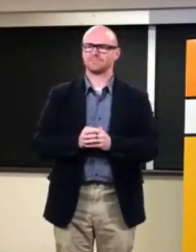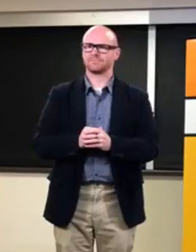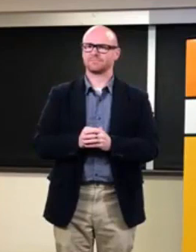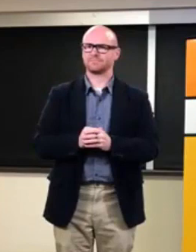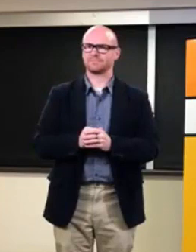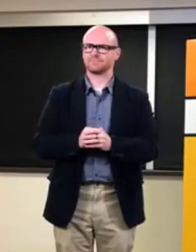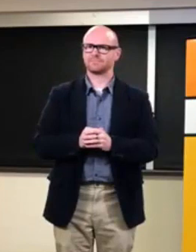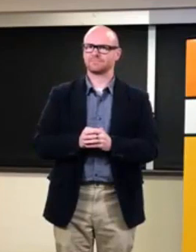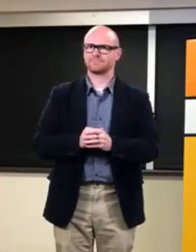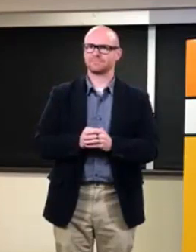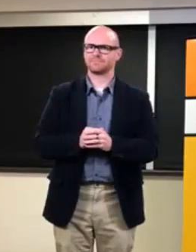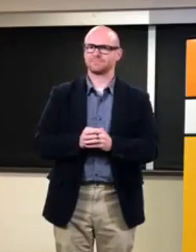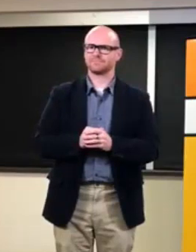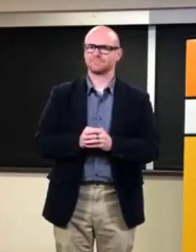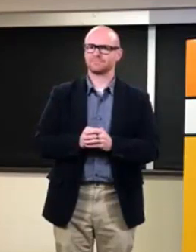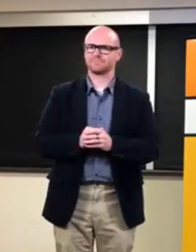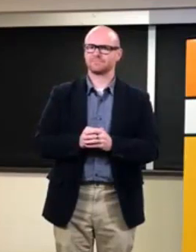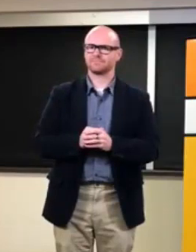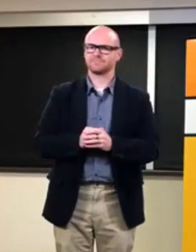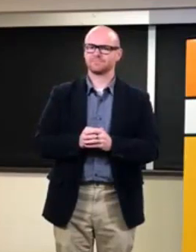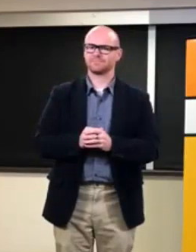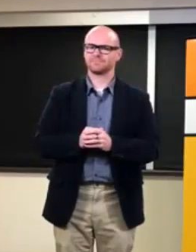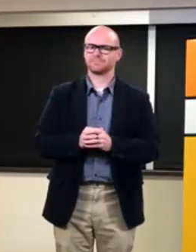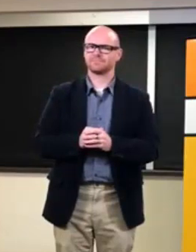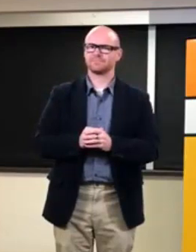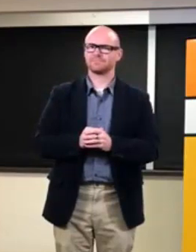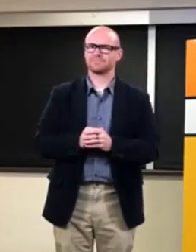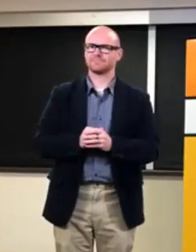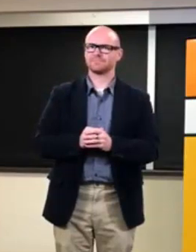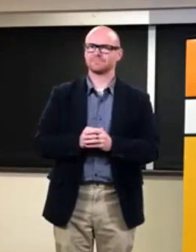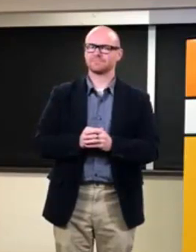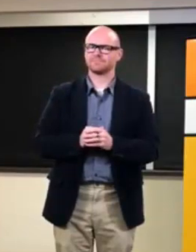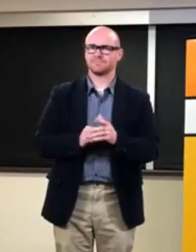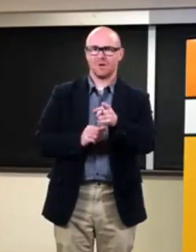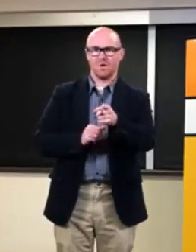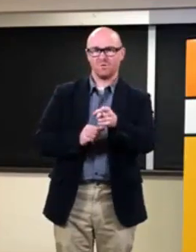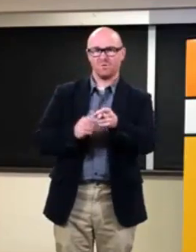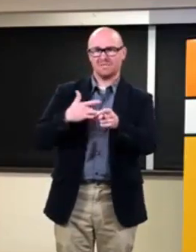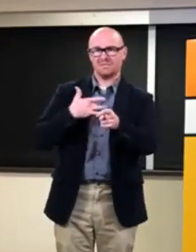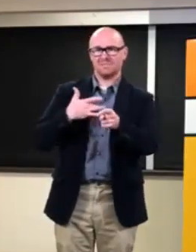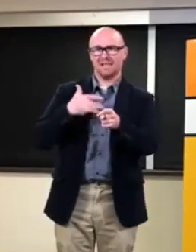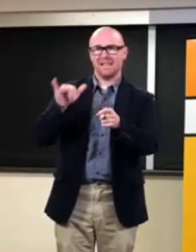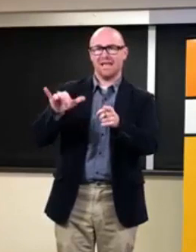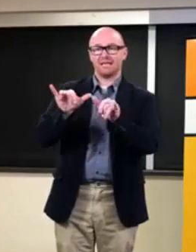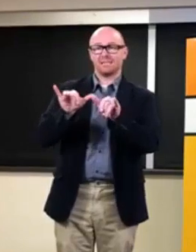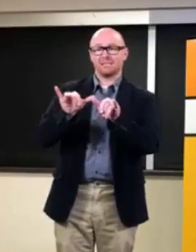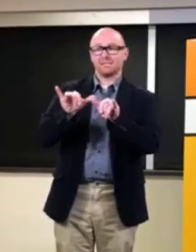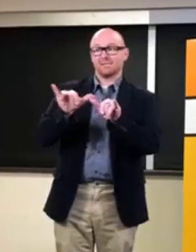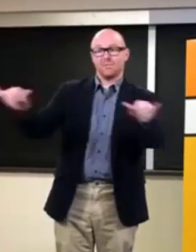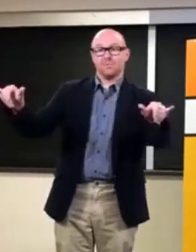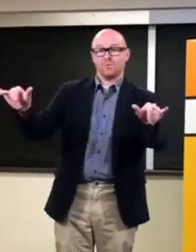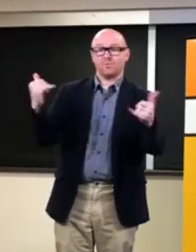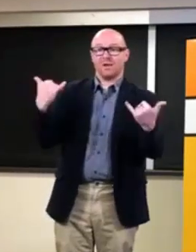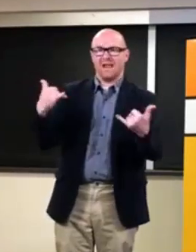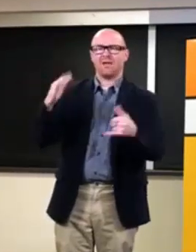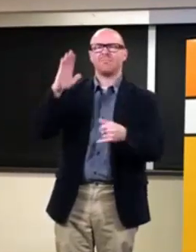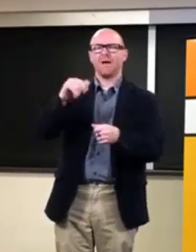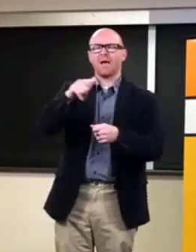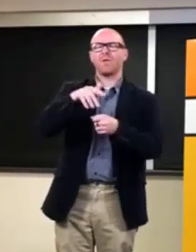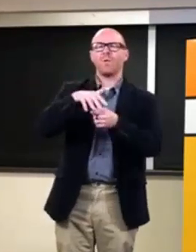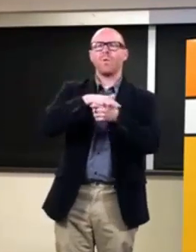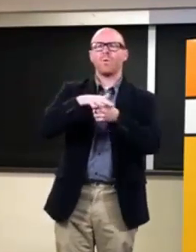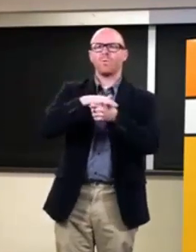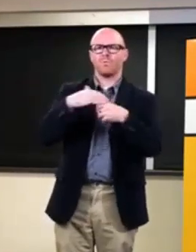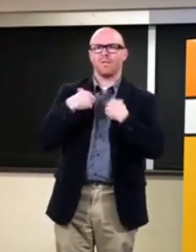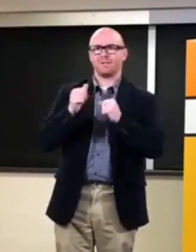Dr. Dunn, can you hear me? This is Yes. Ben Winslow with Fox 13. Are you anticipating that the stay-at-home orders that are in place by local health departments